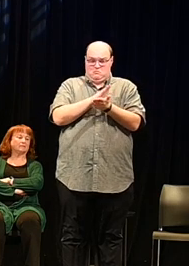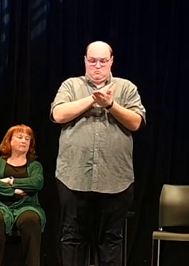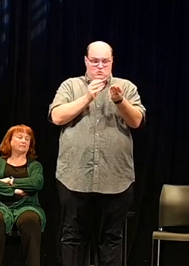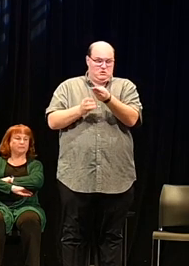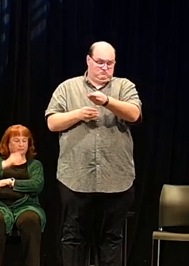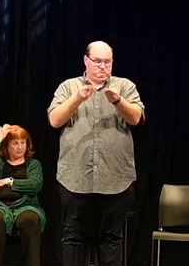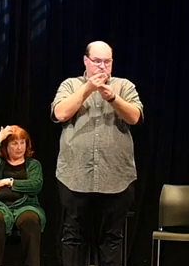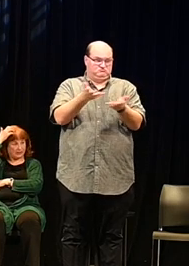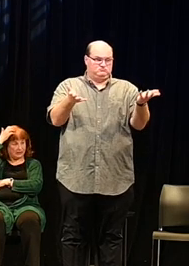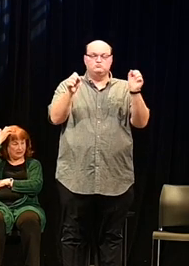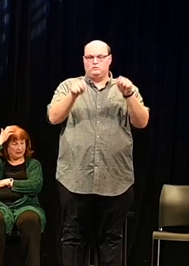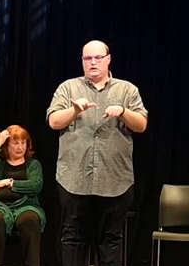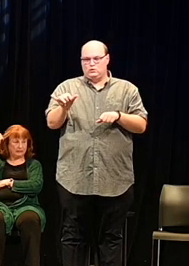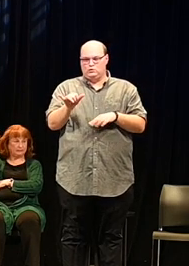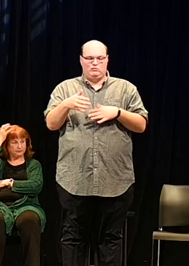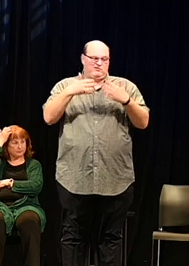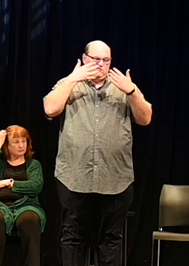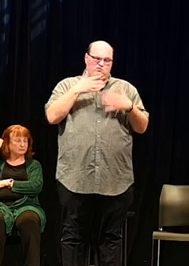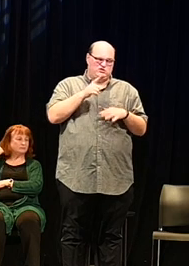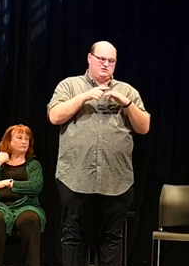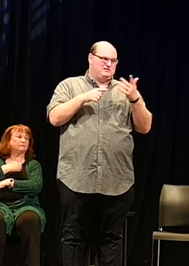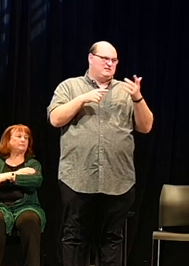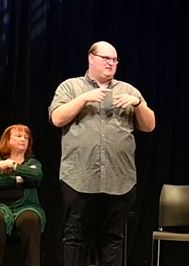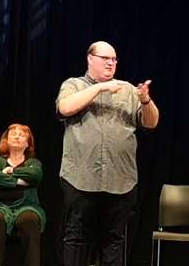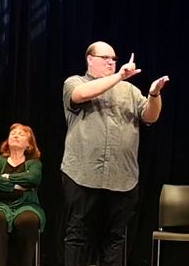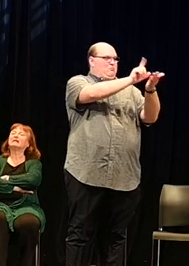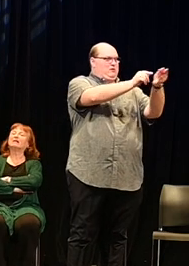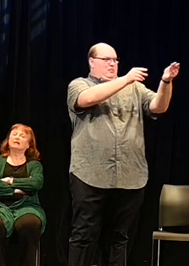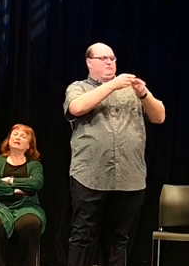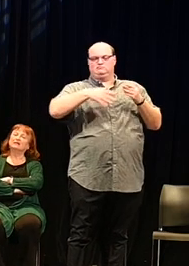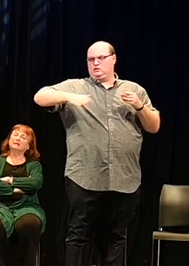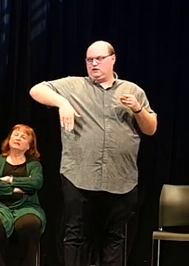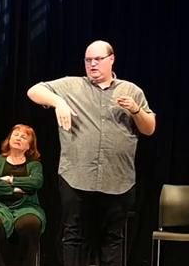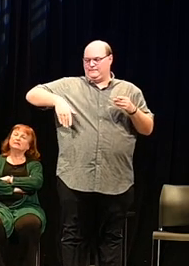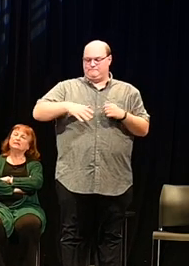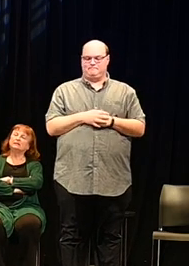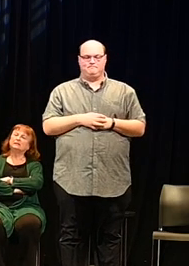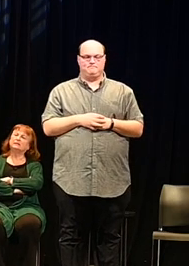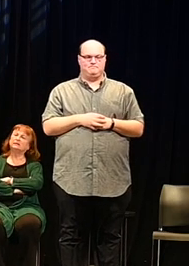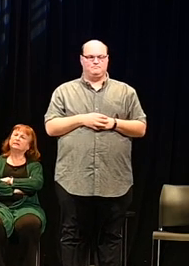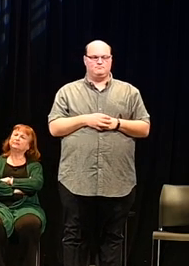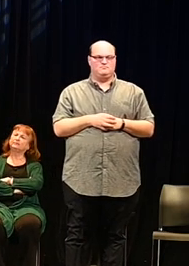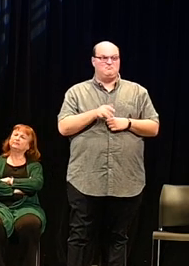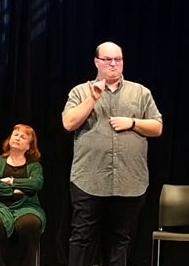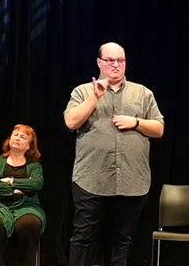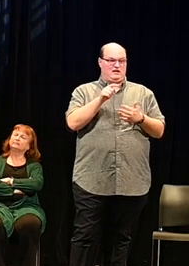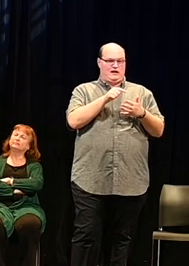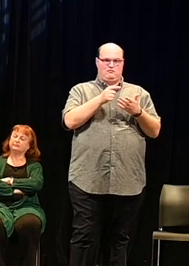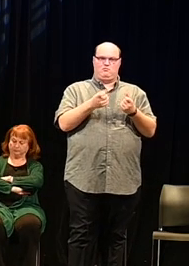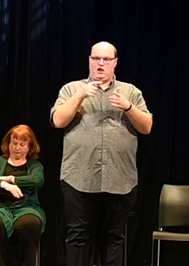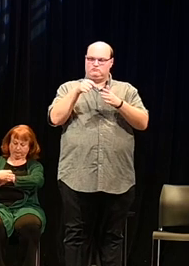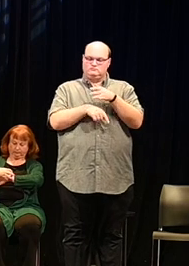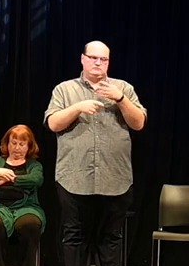a hard copy, but unfortunately I wasn't able to get them back from the printer yet. It goes through a lot of detail about